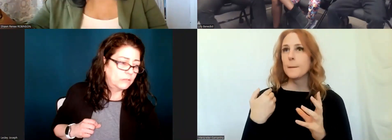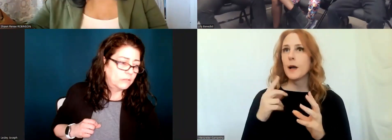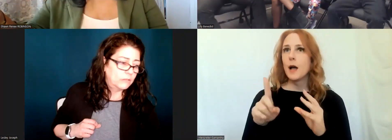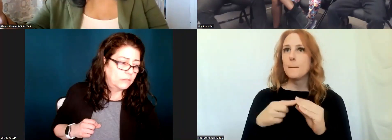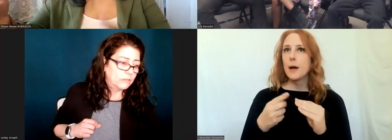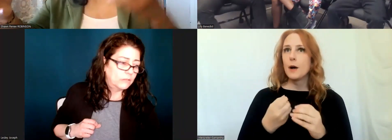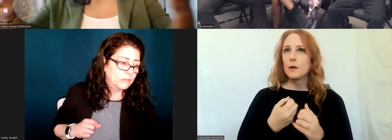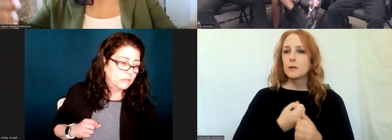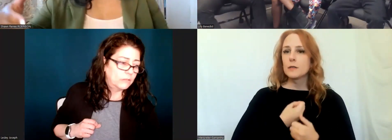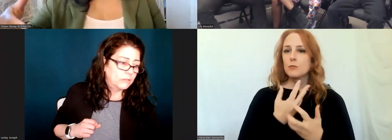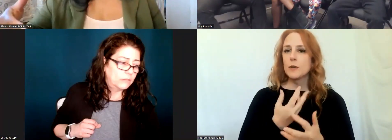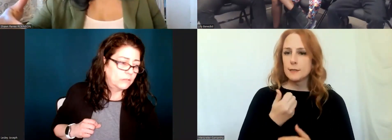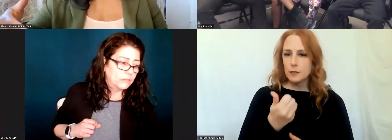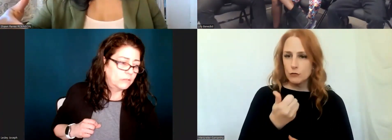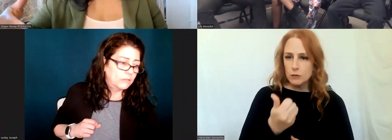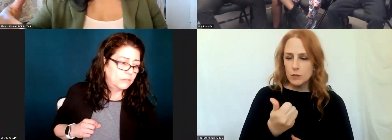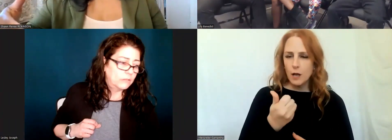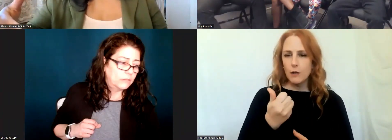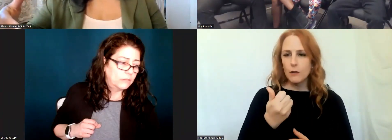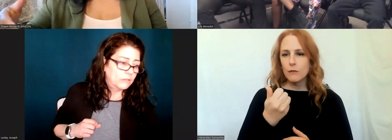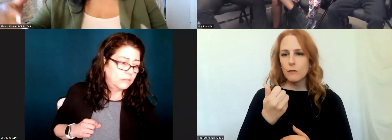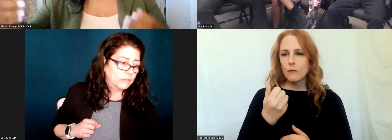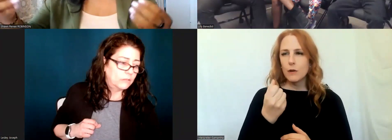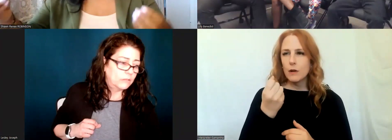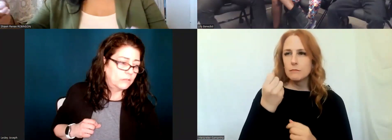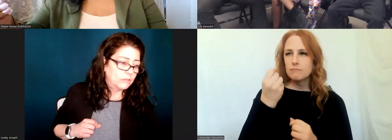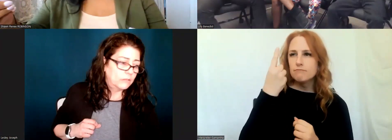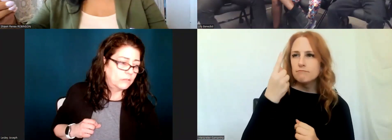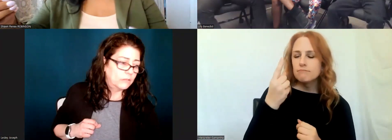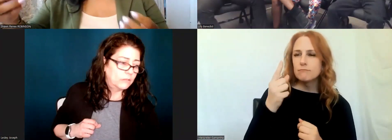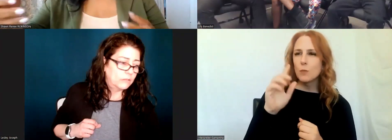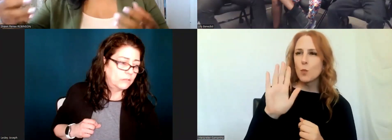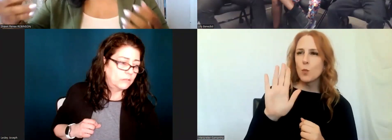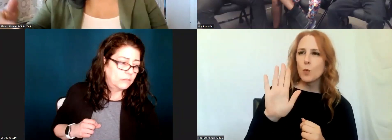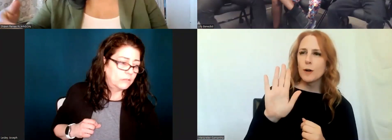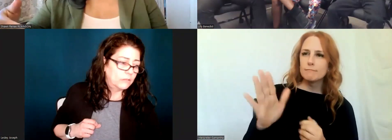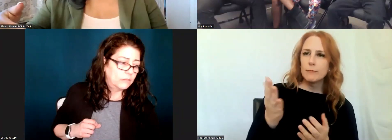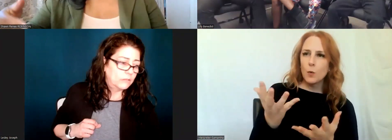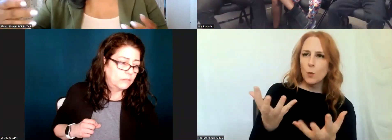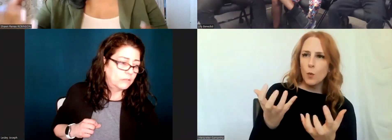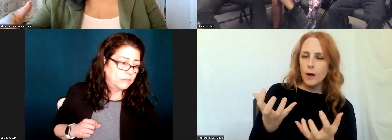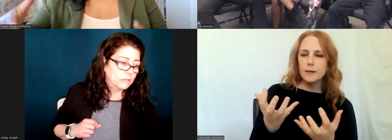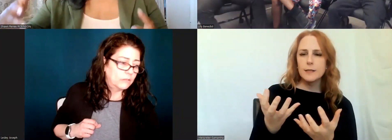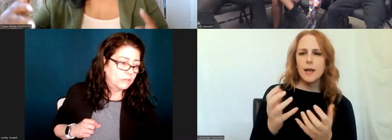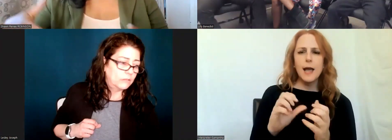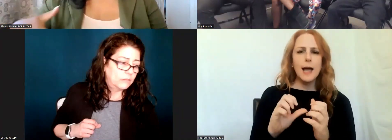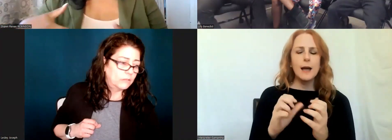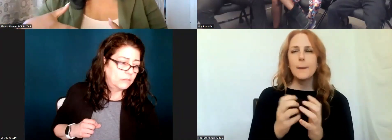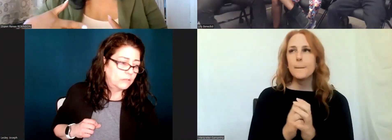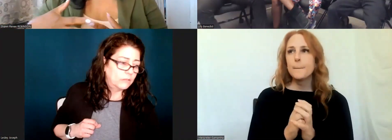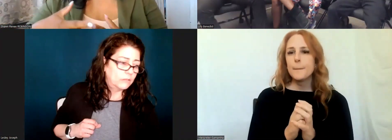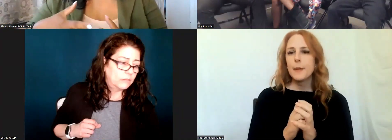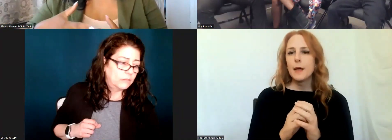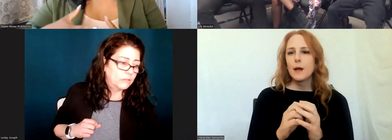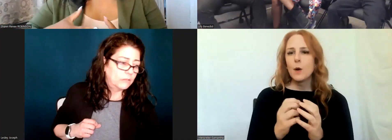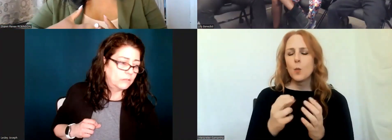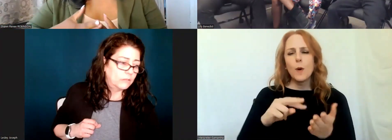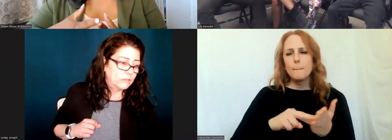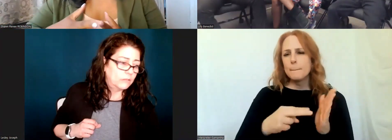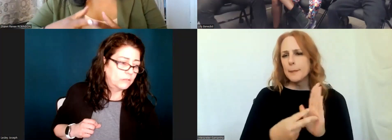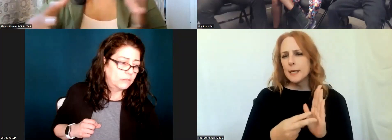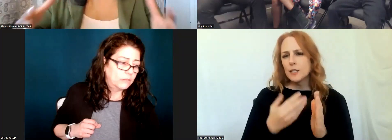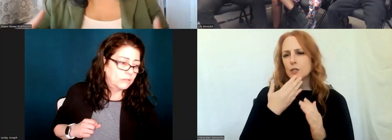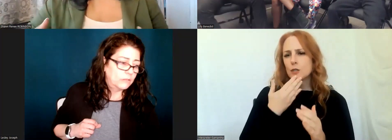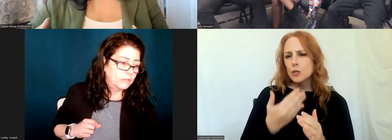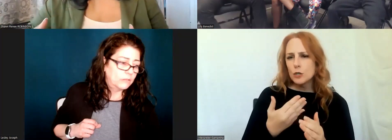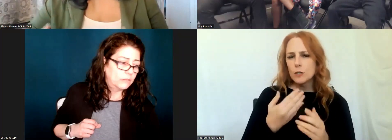expressing yourself, knowing what someone else wants. How would you describe good and effective